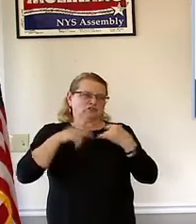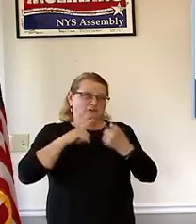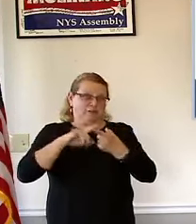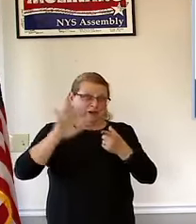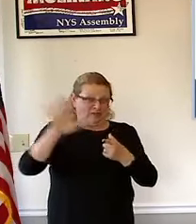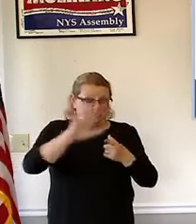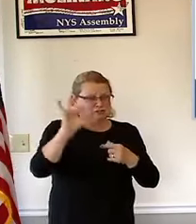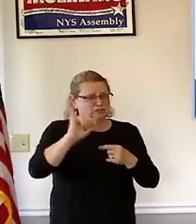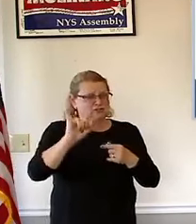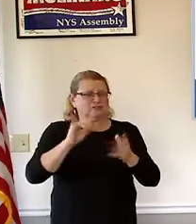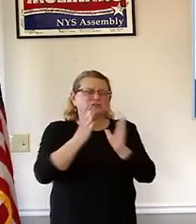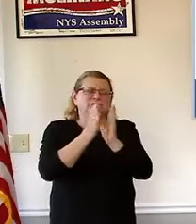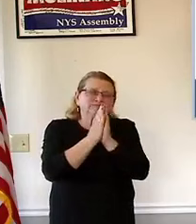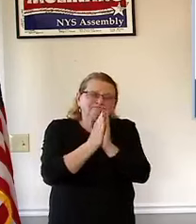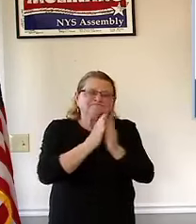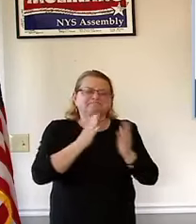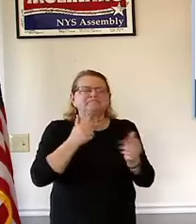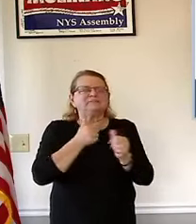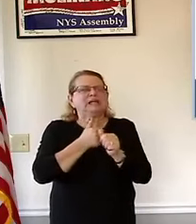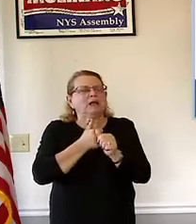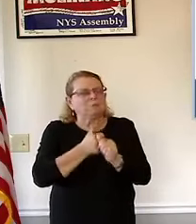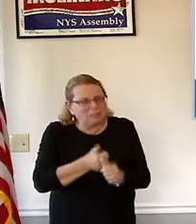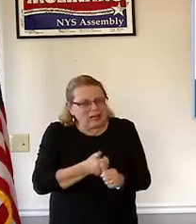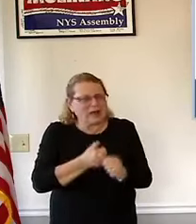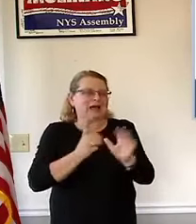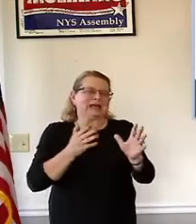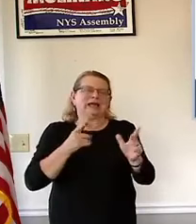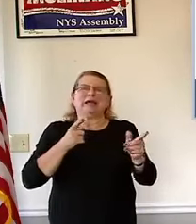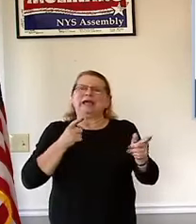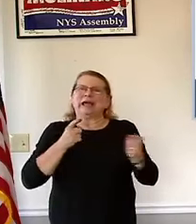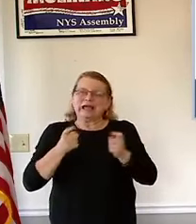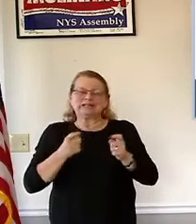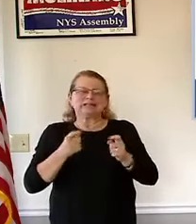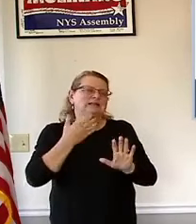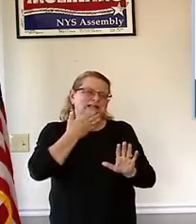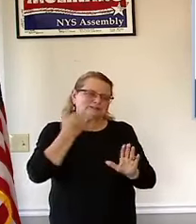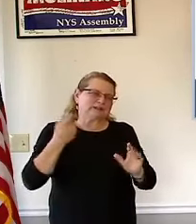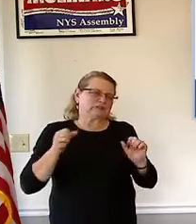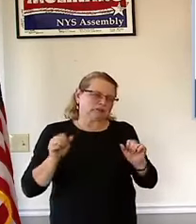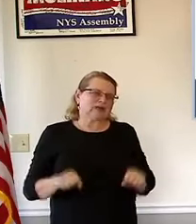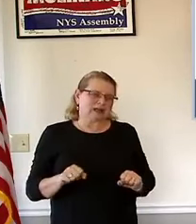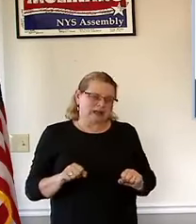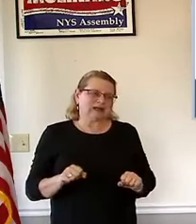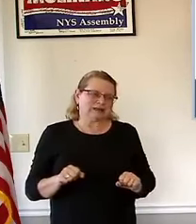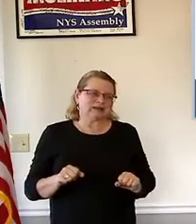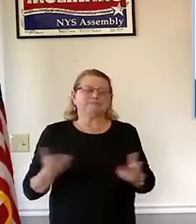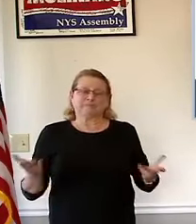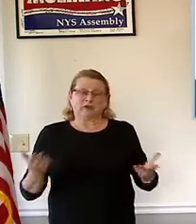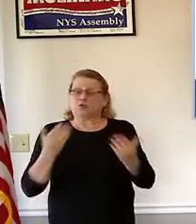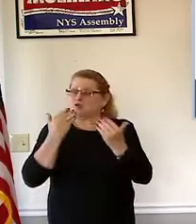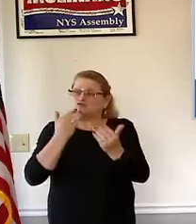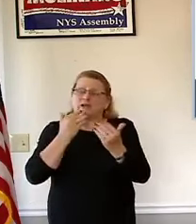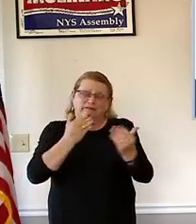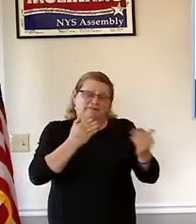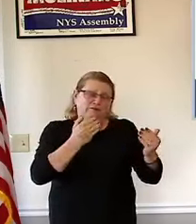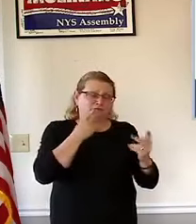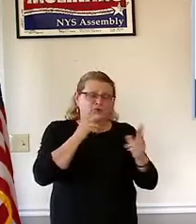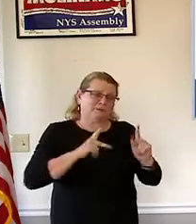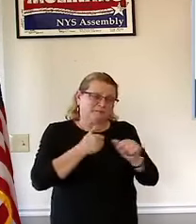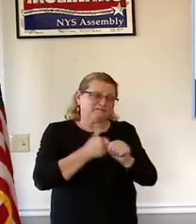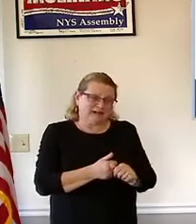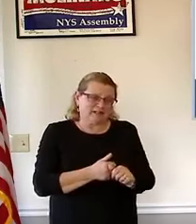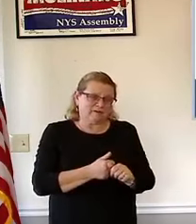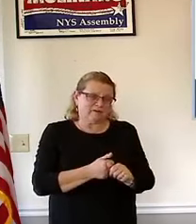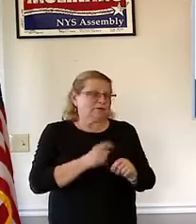you to comply. We'd ask you to manage that to the extent that you can. We're We're grateful for that. But we have been providing